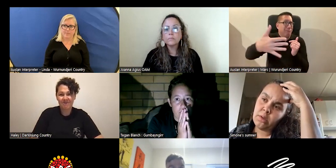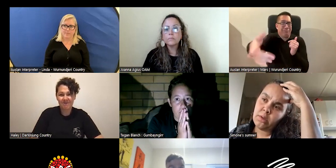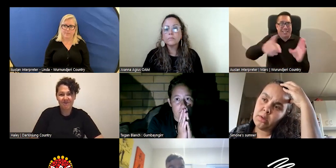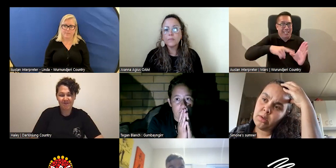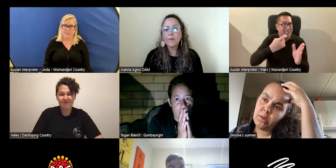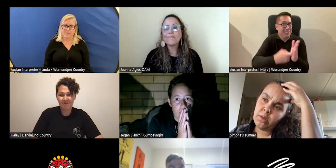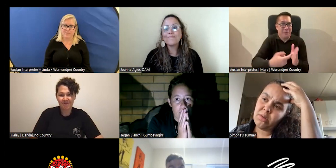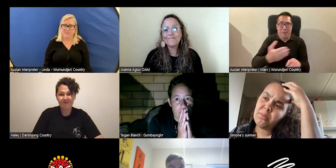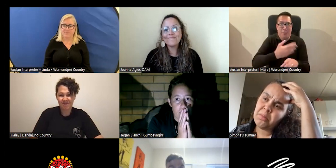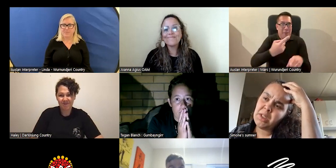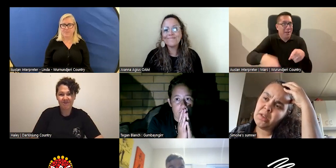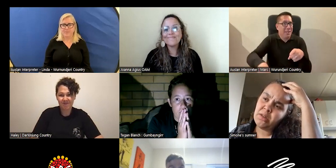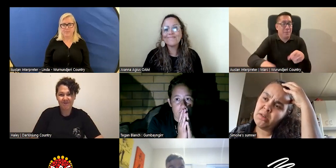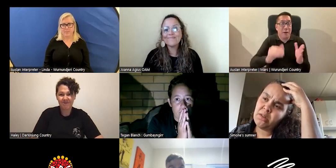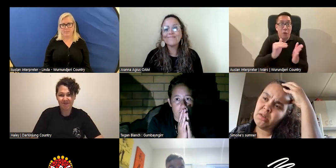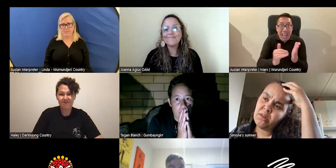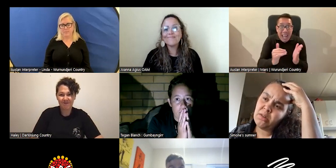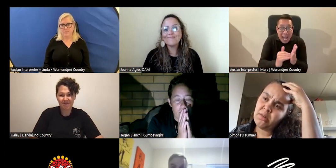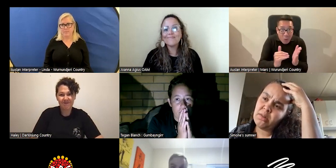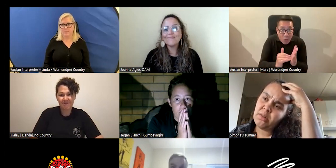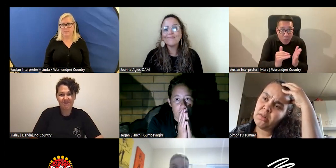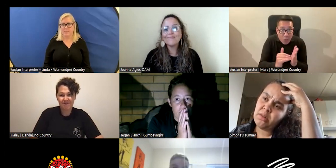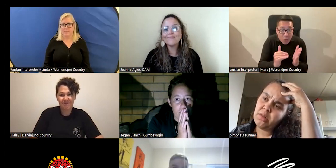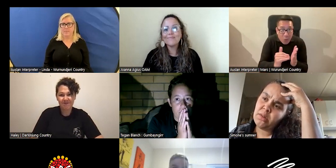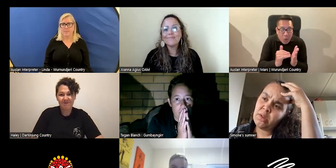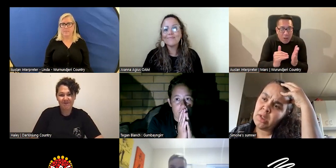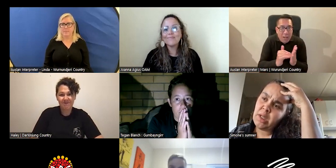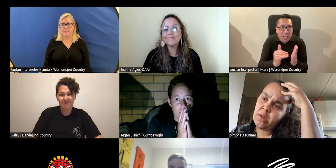the meantime, as being reported by the